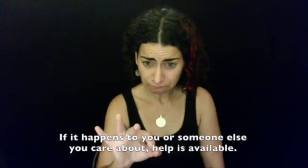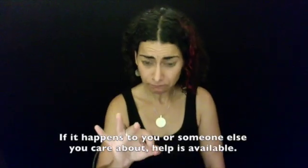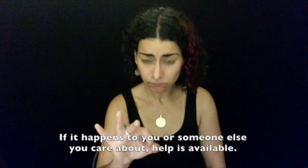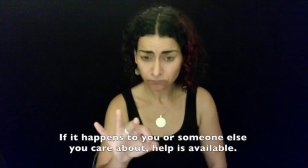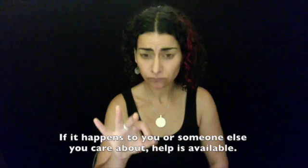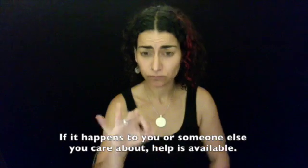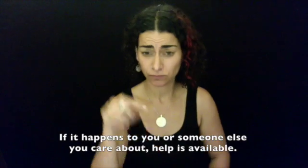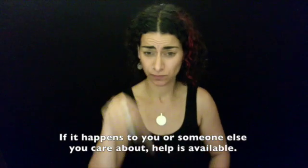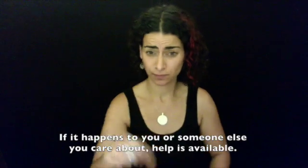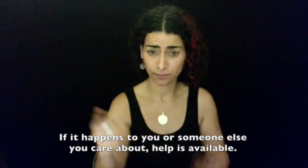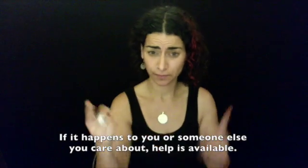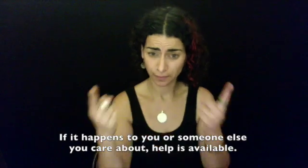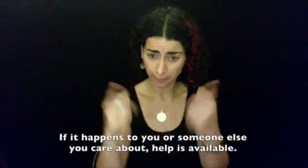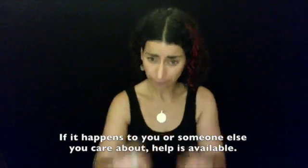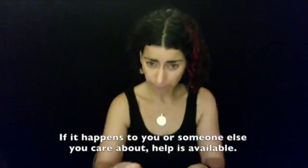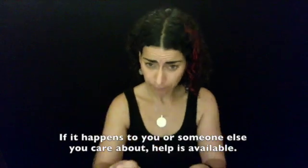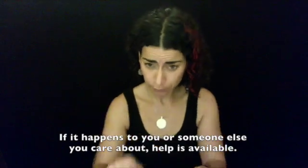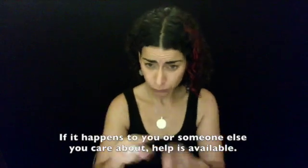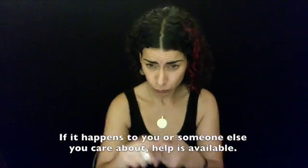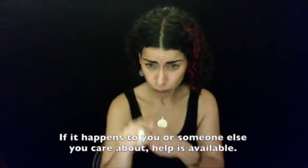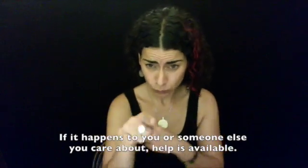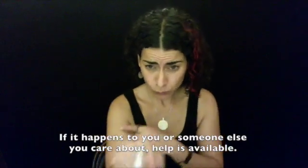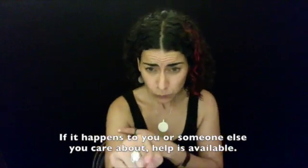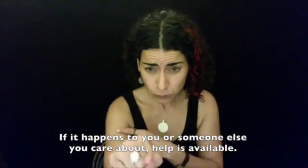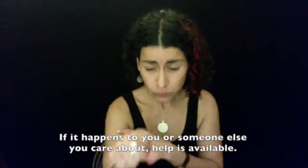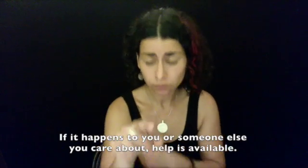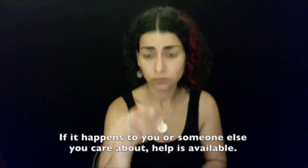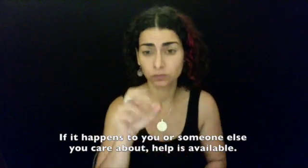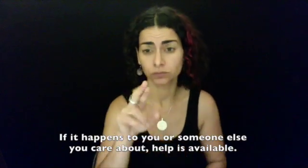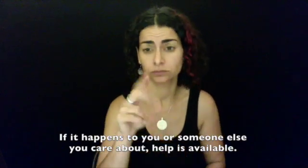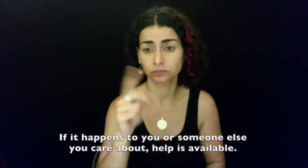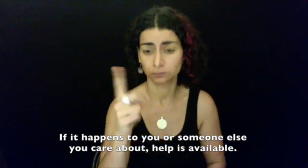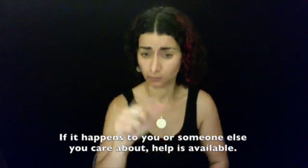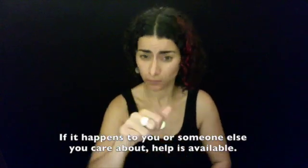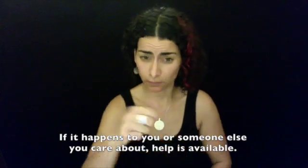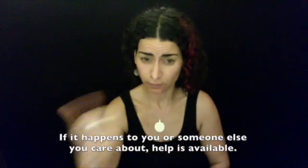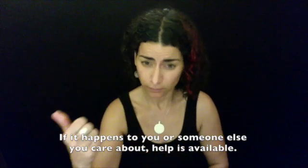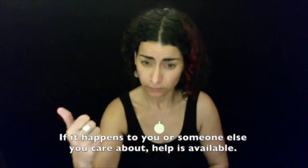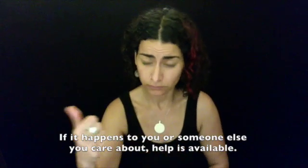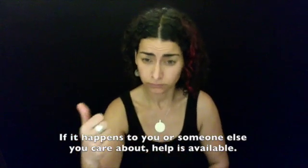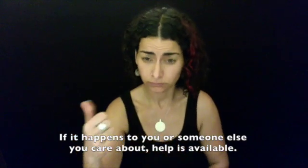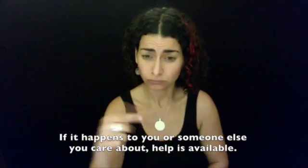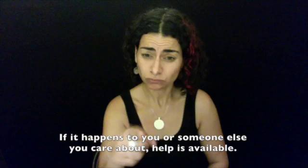If it happens to you or someone else that you care about, help is available.